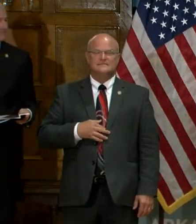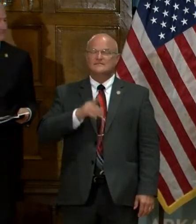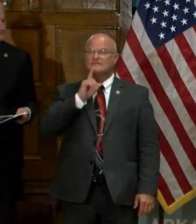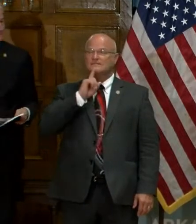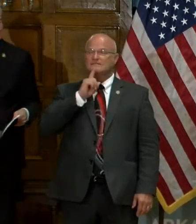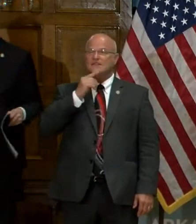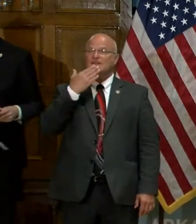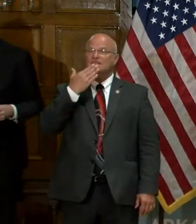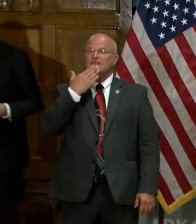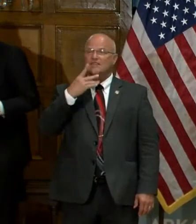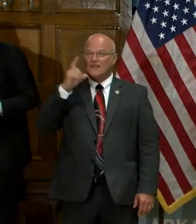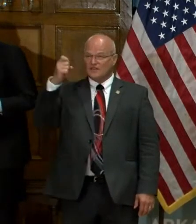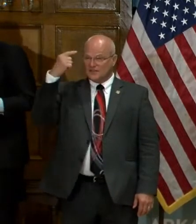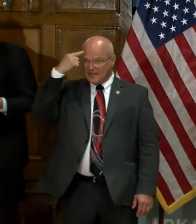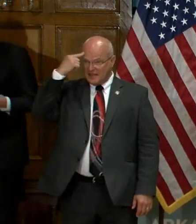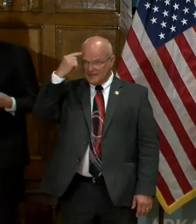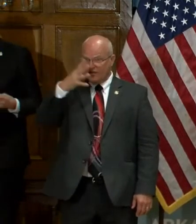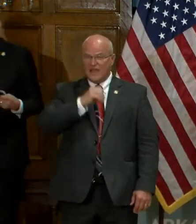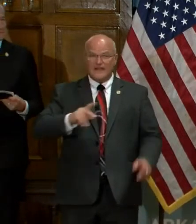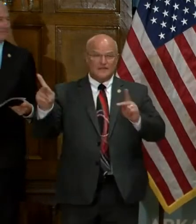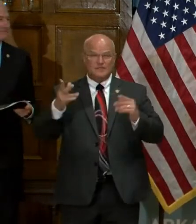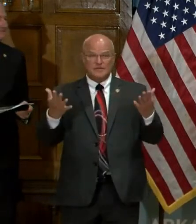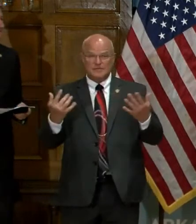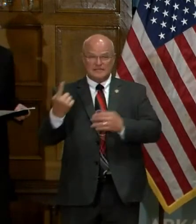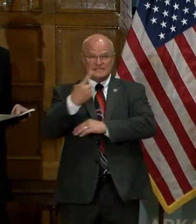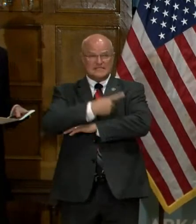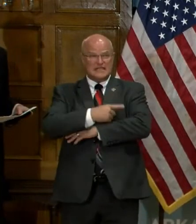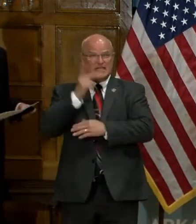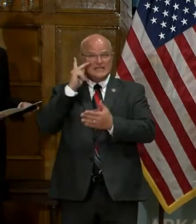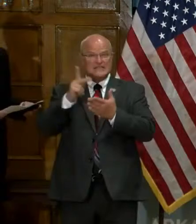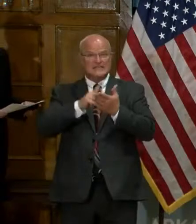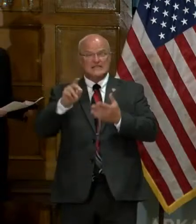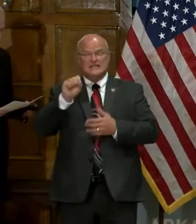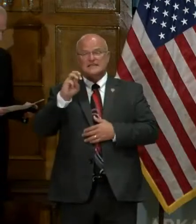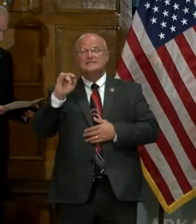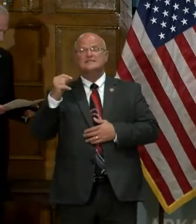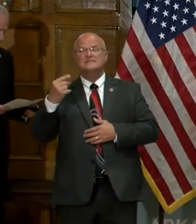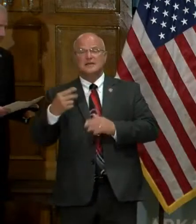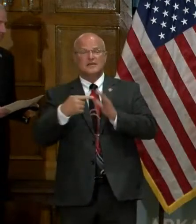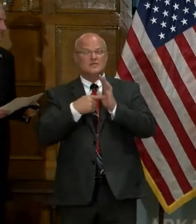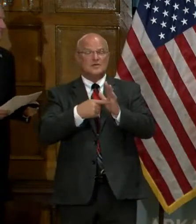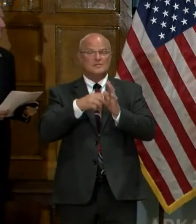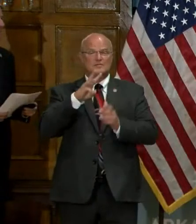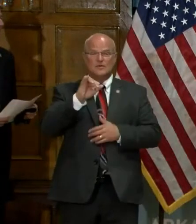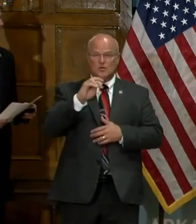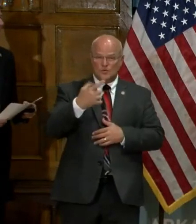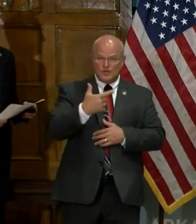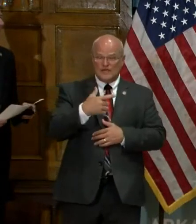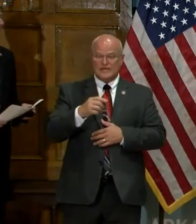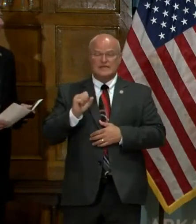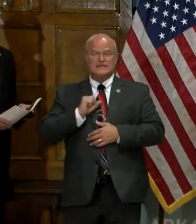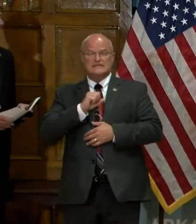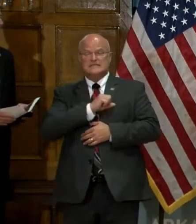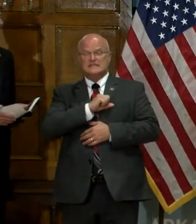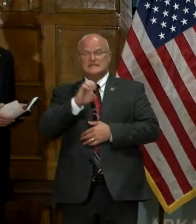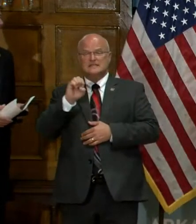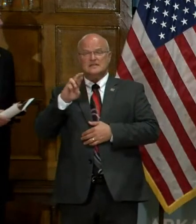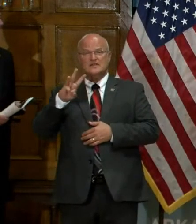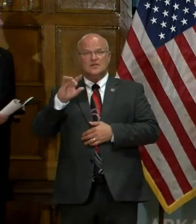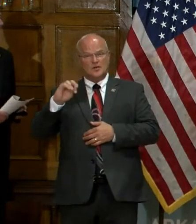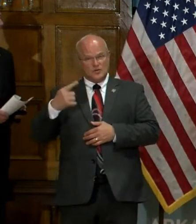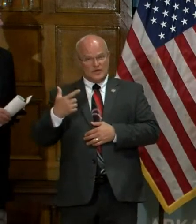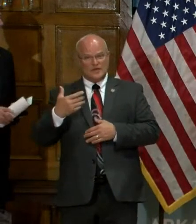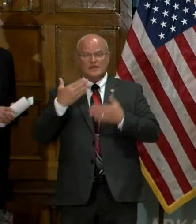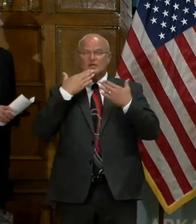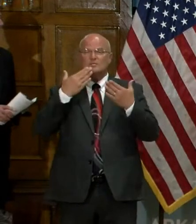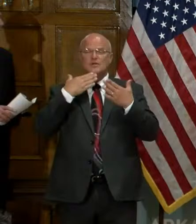Certainly. Thank you, Governor Hutchinson, and those present here today, Secretary Smith and Representative Wing and Senator Irving. We appreciate very much